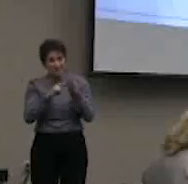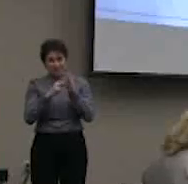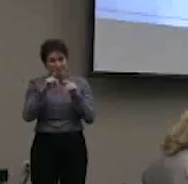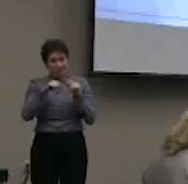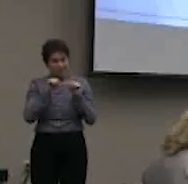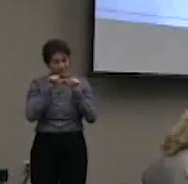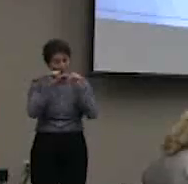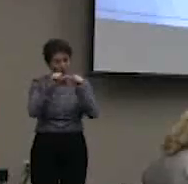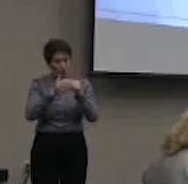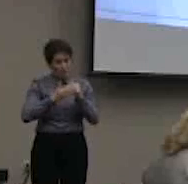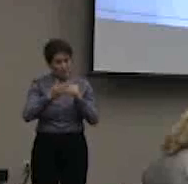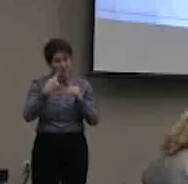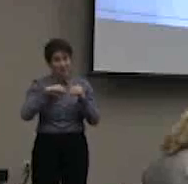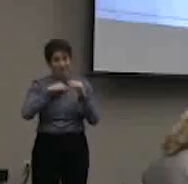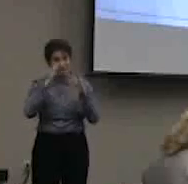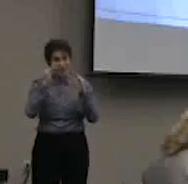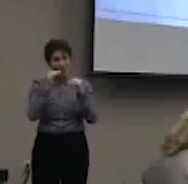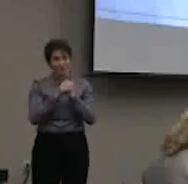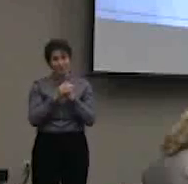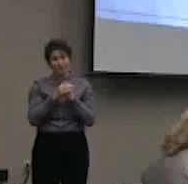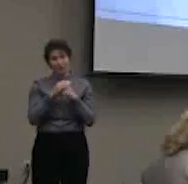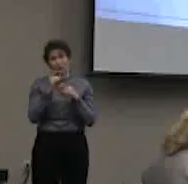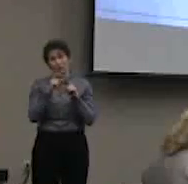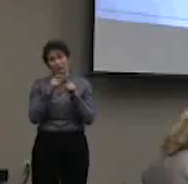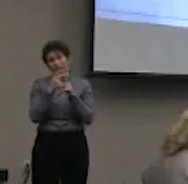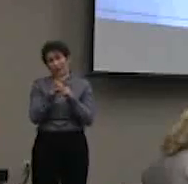caution. Thank you for the opportunity. Thank you, Marlene.